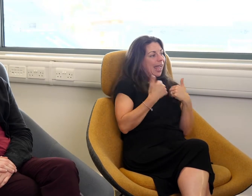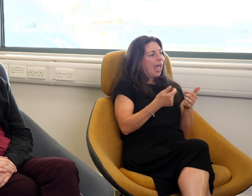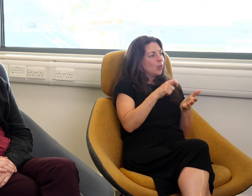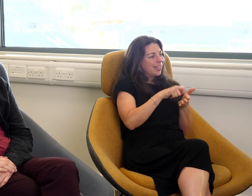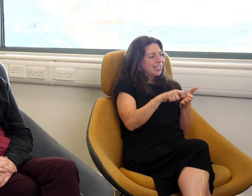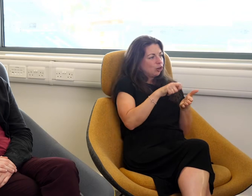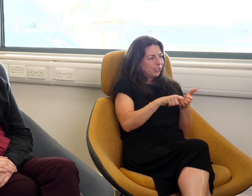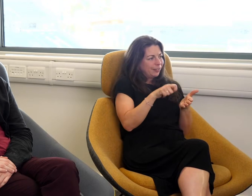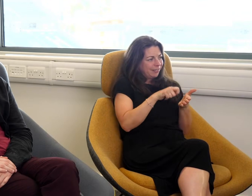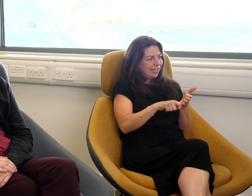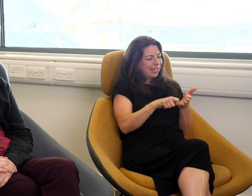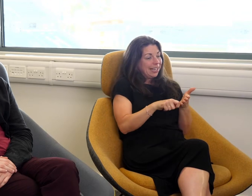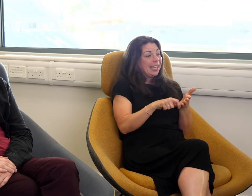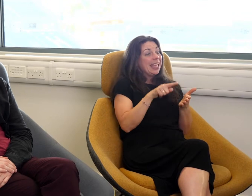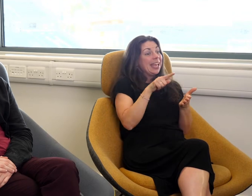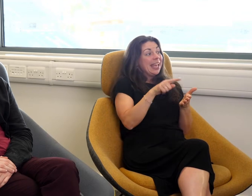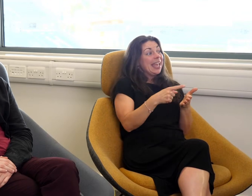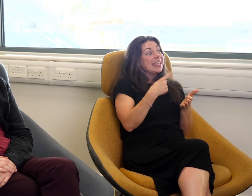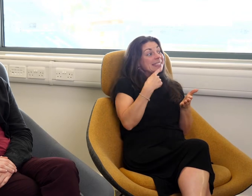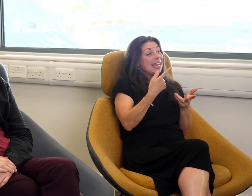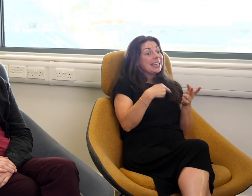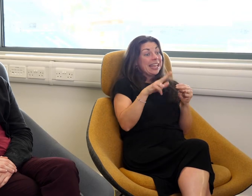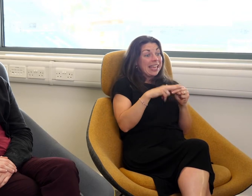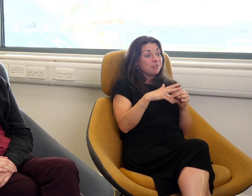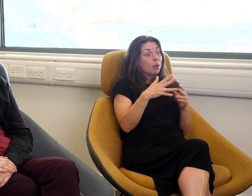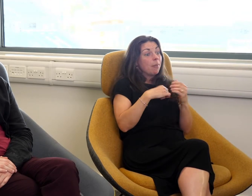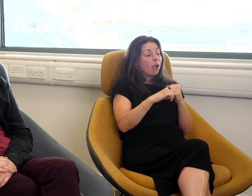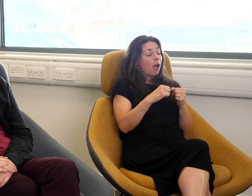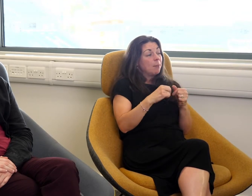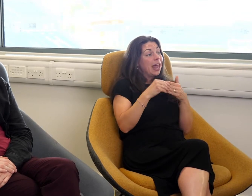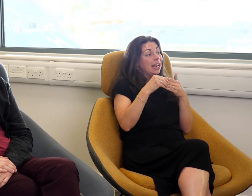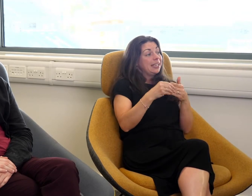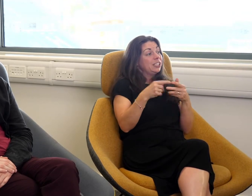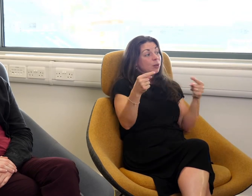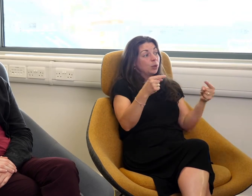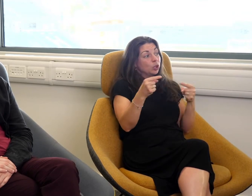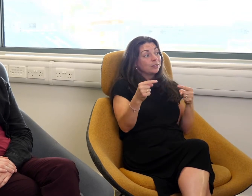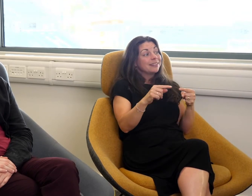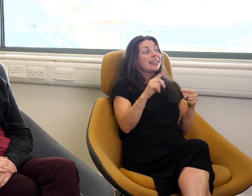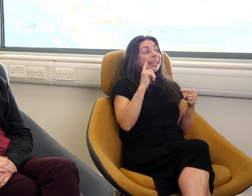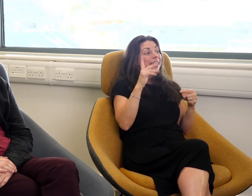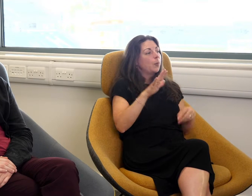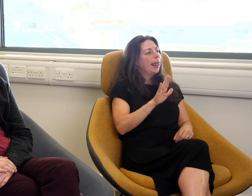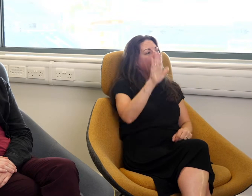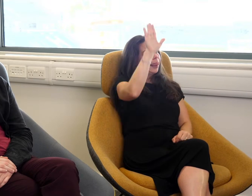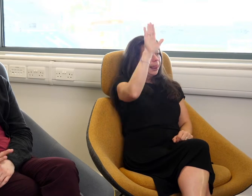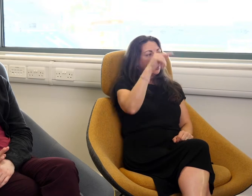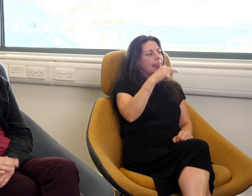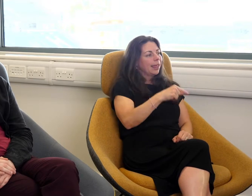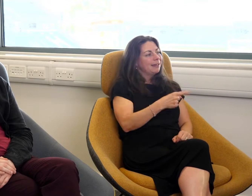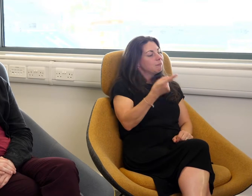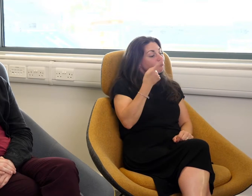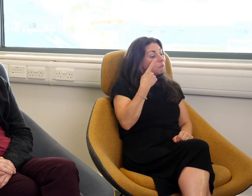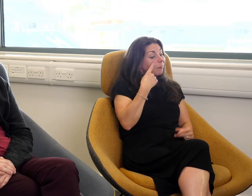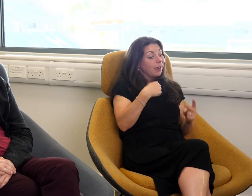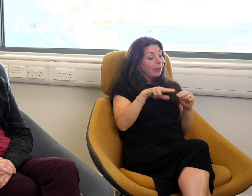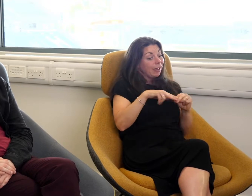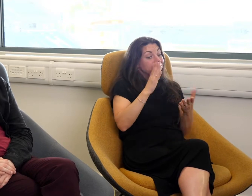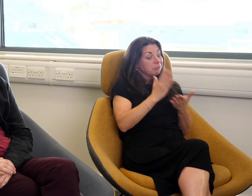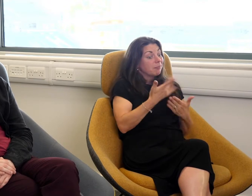is going to stand if there's a leadership contest. So we will see if he does. He said he will. There may be other people come forward